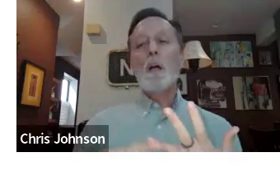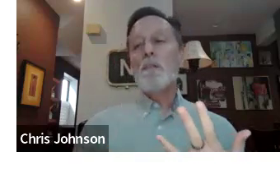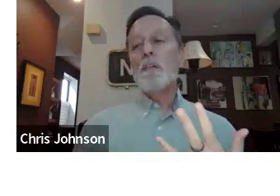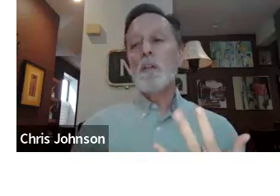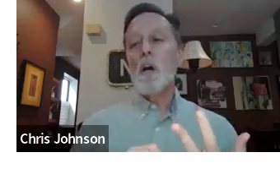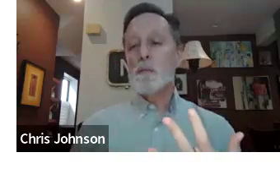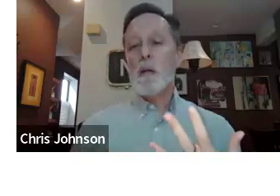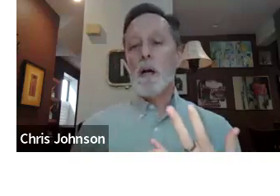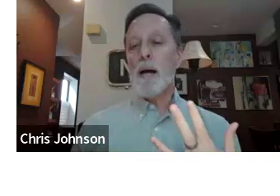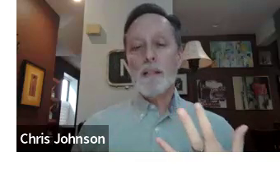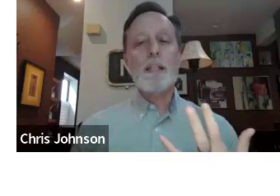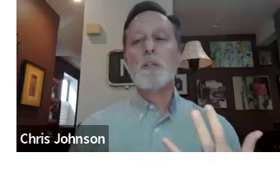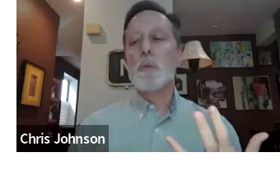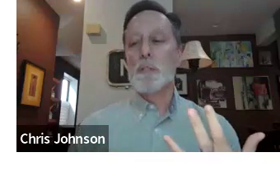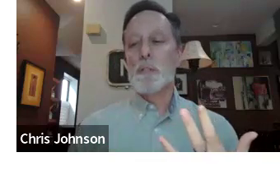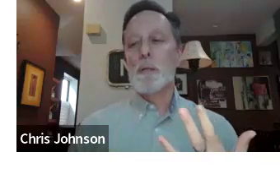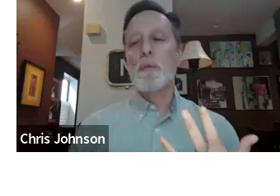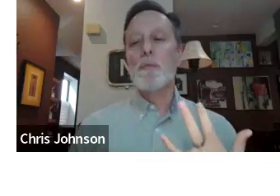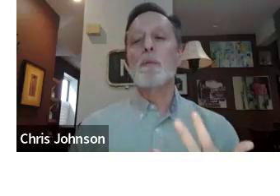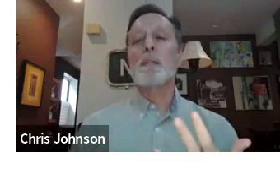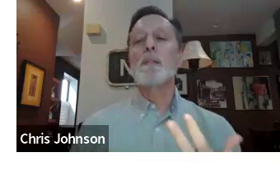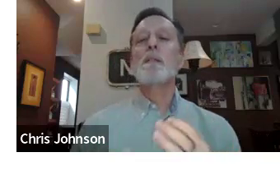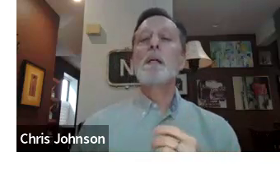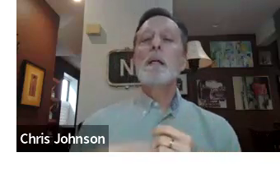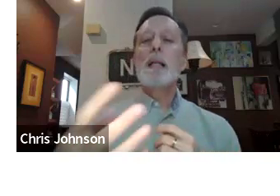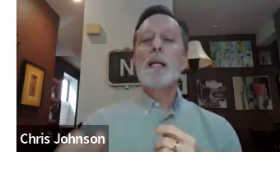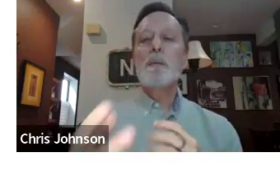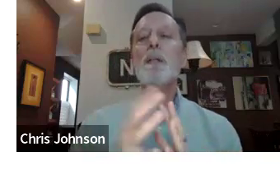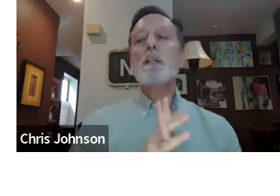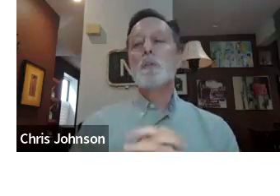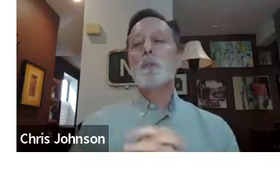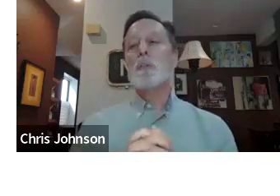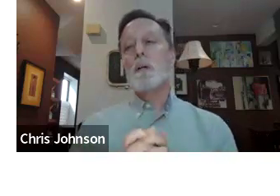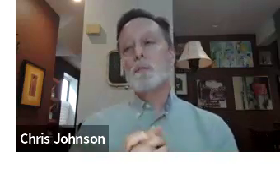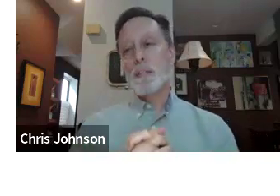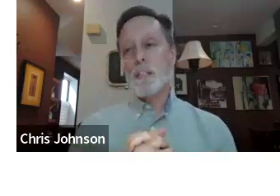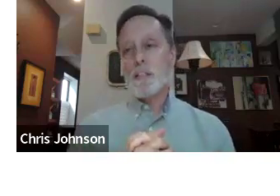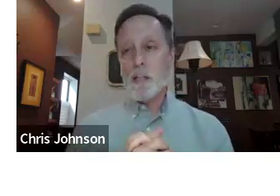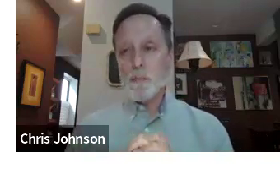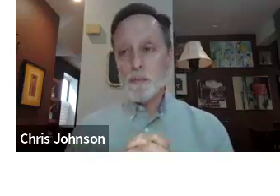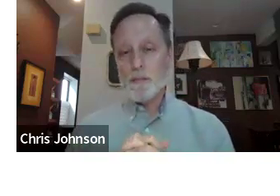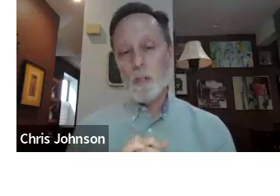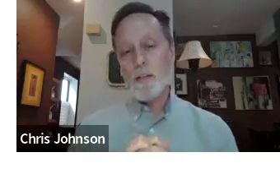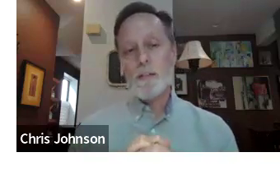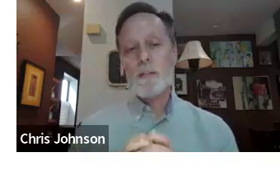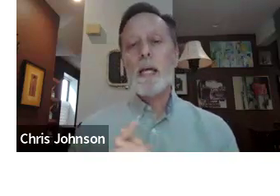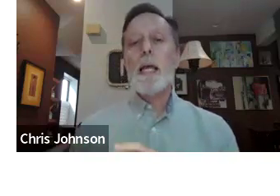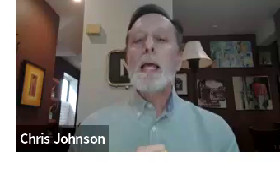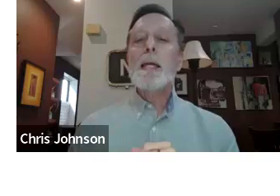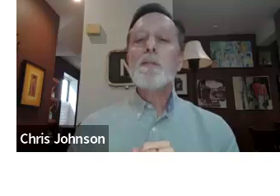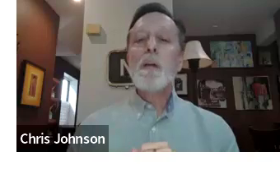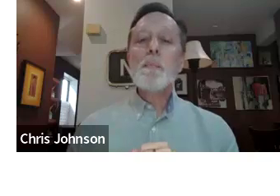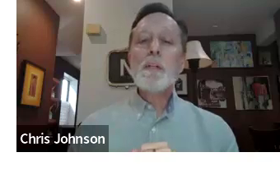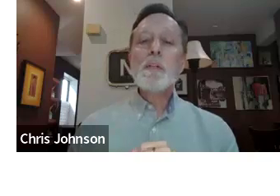business, or you've even caused bodily injuries to someone through your business. Liability insurance covers these types of